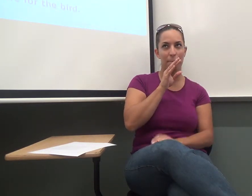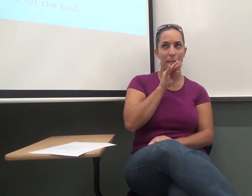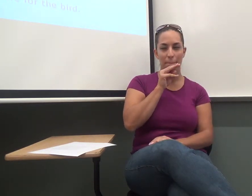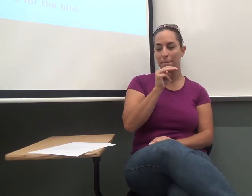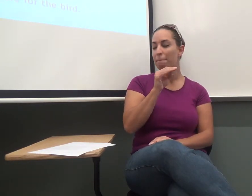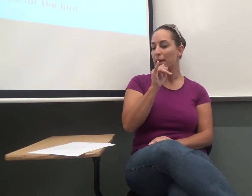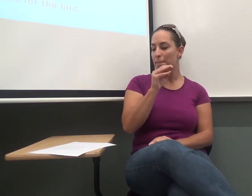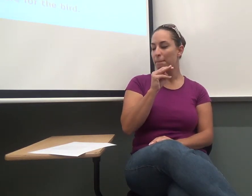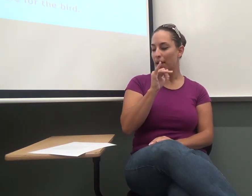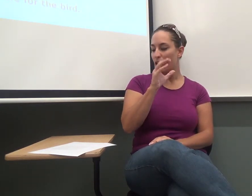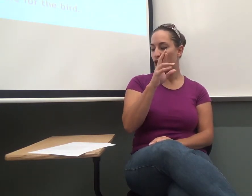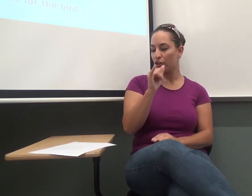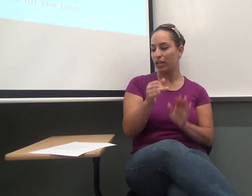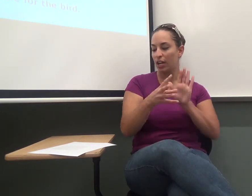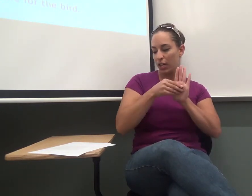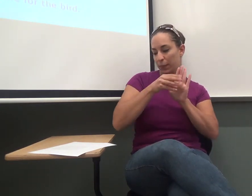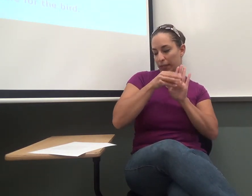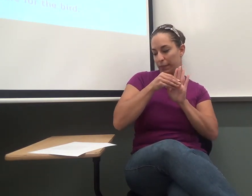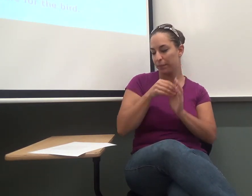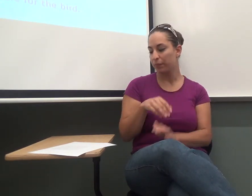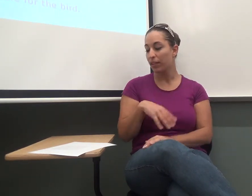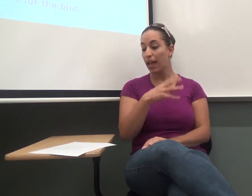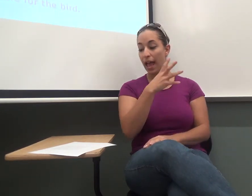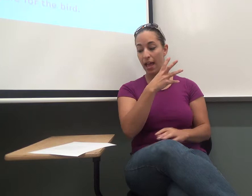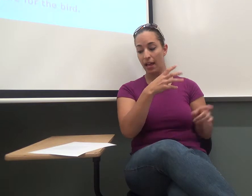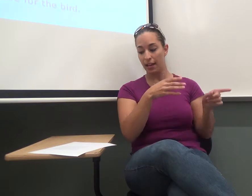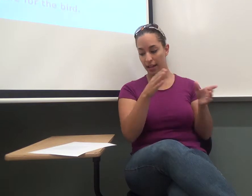birds fascinating. Like most birds,